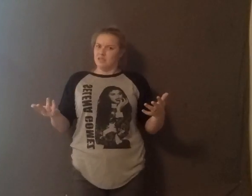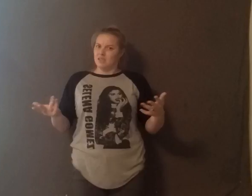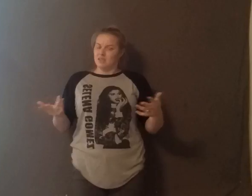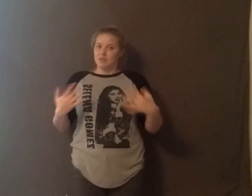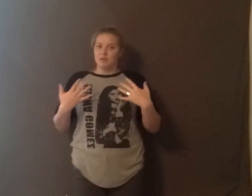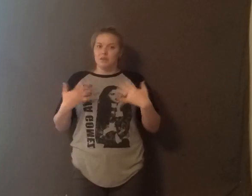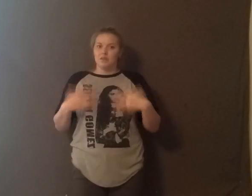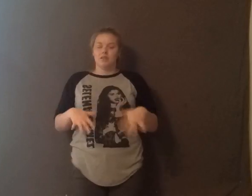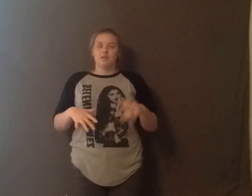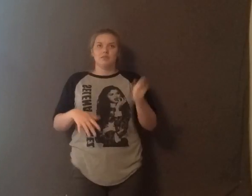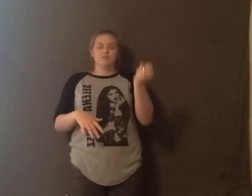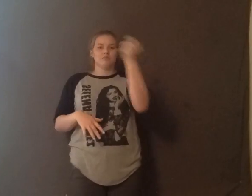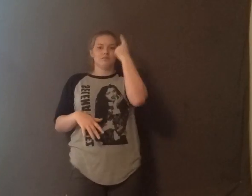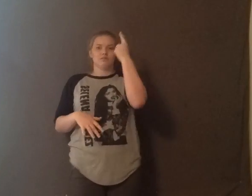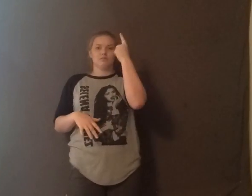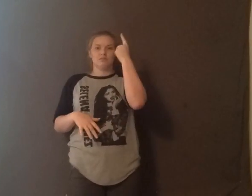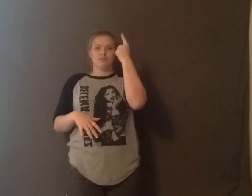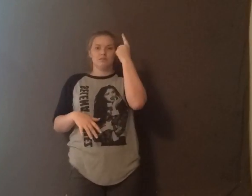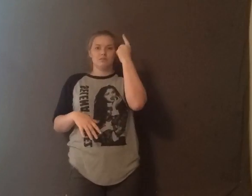together. What if?